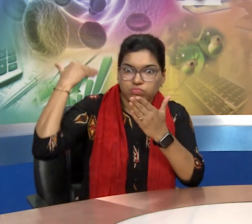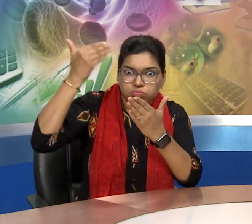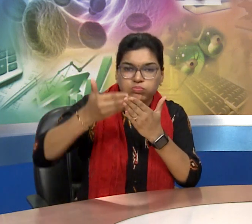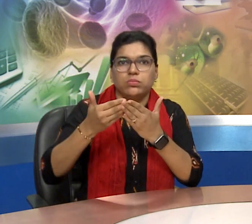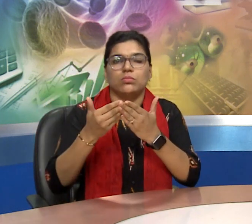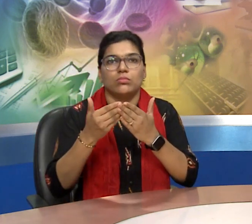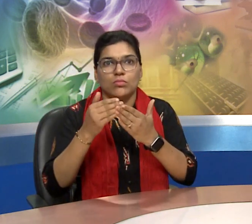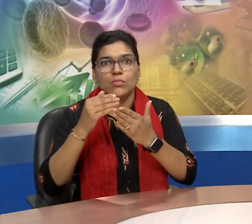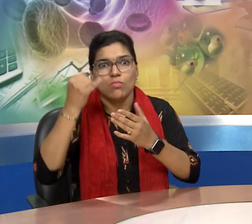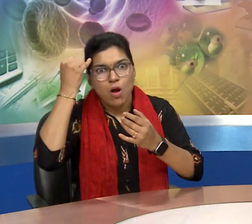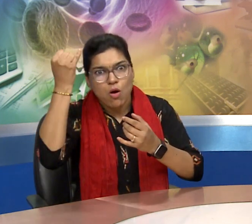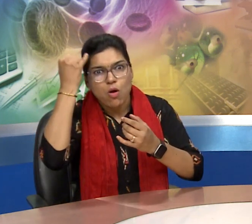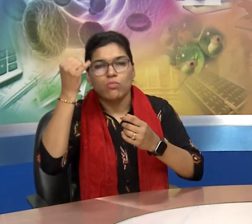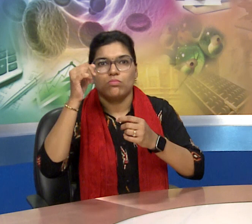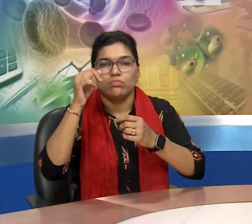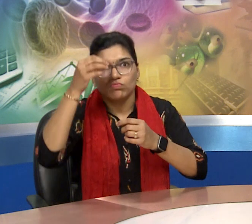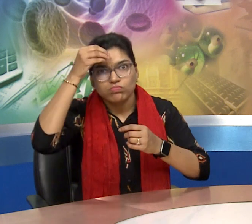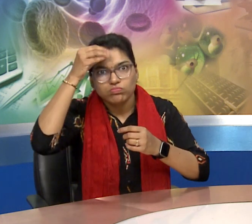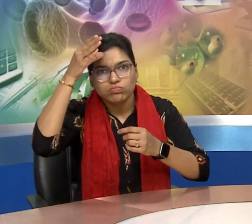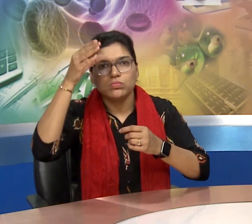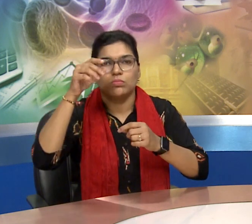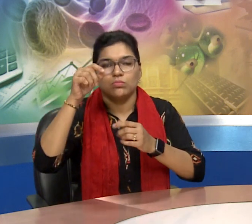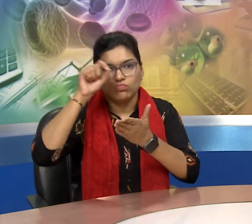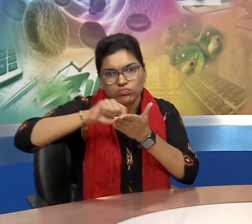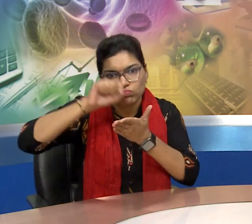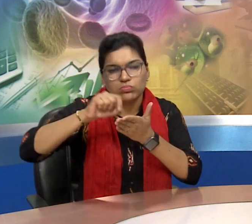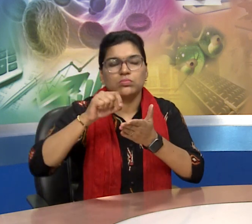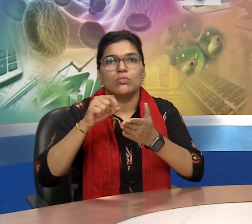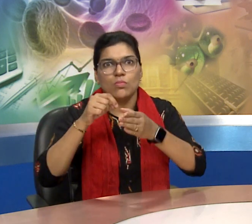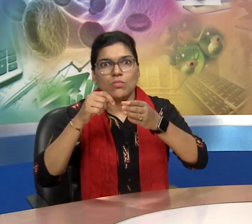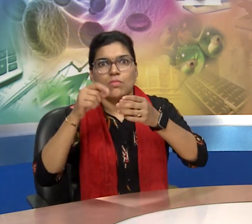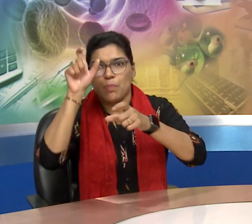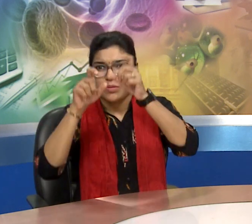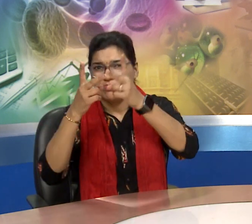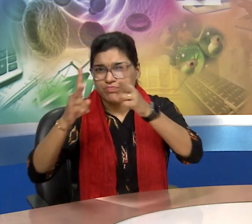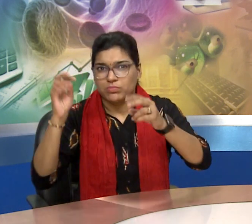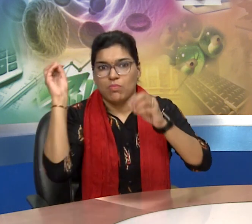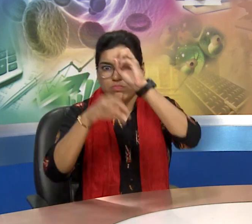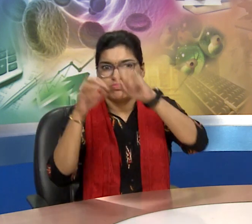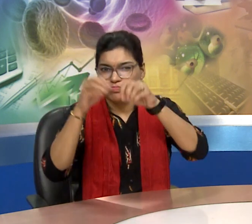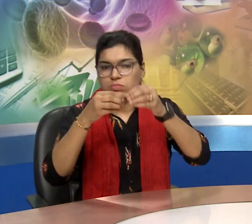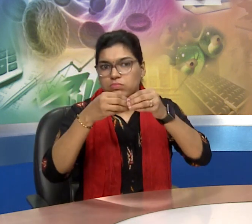is that libraries are the foundations in such an endeavor, and